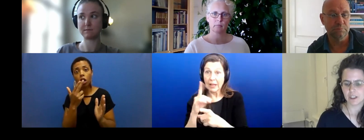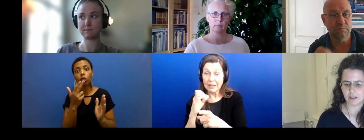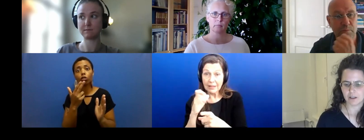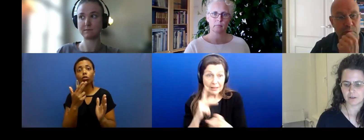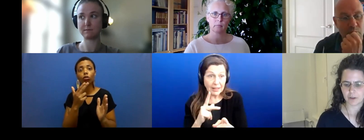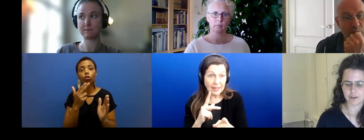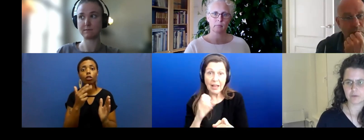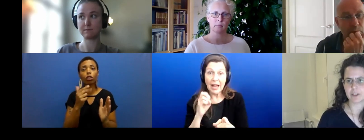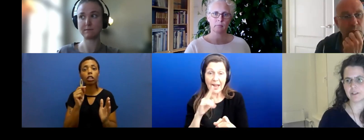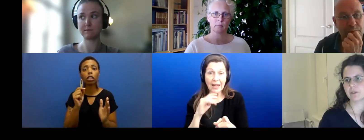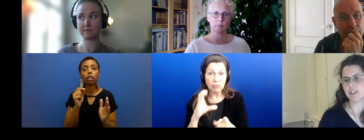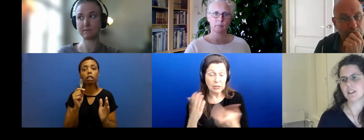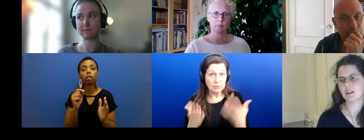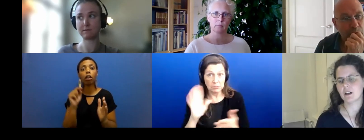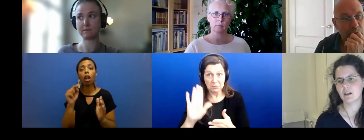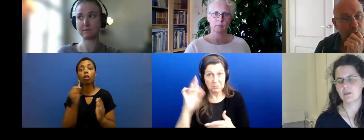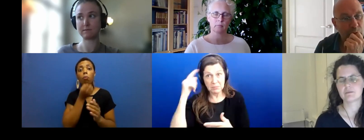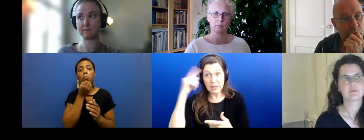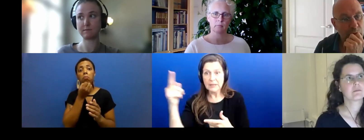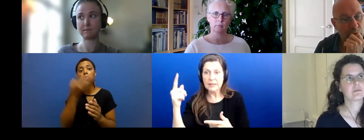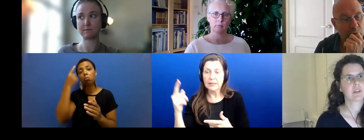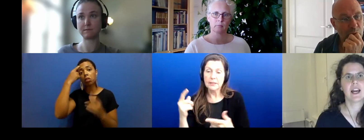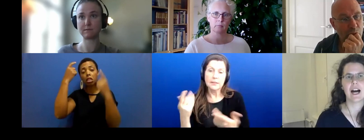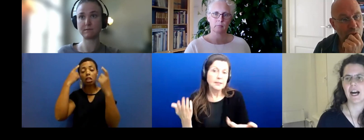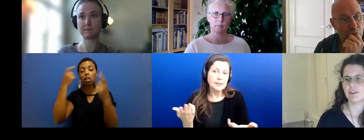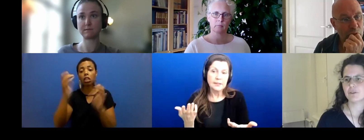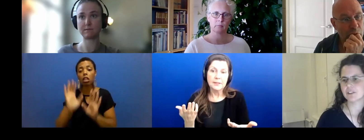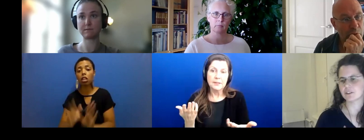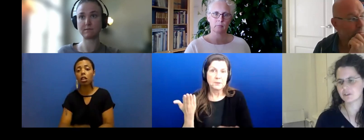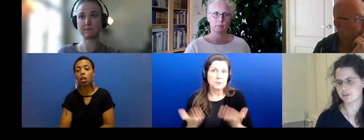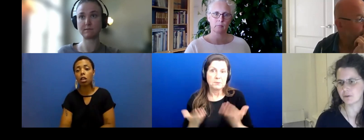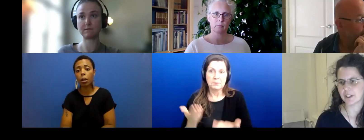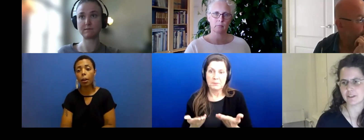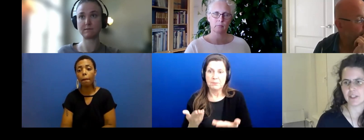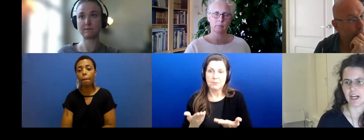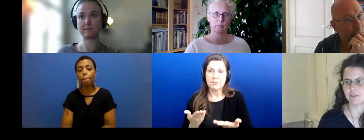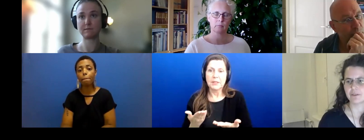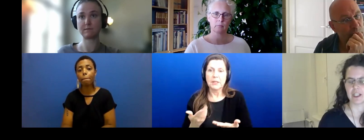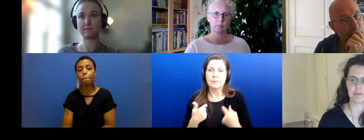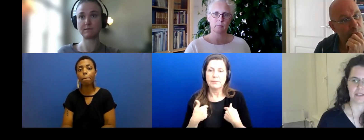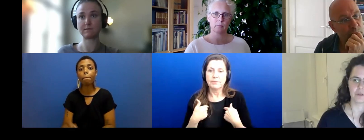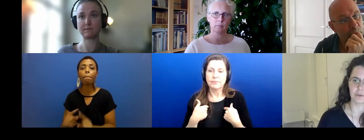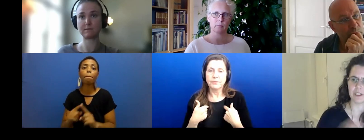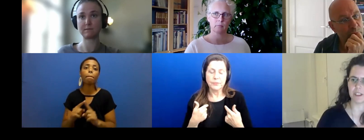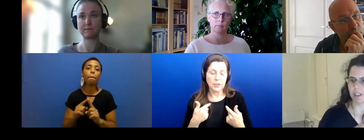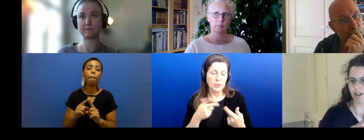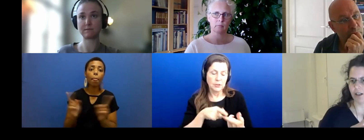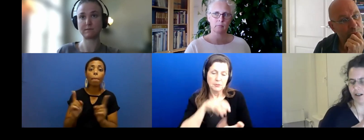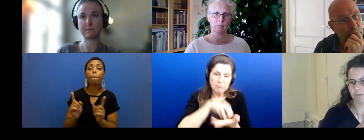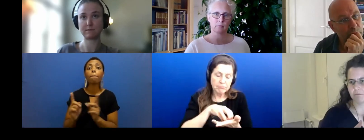this. For instance, what if we have, for instance, software that we have developed that could